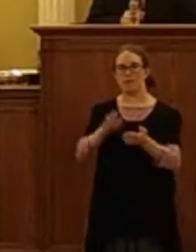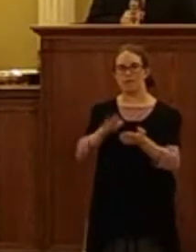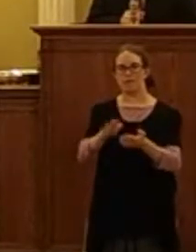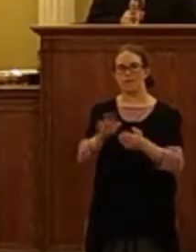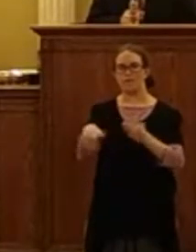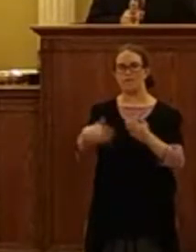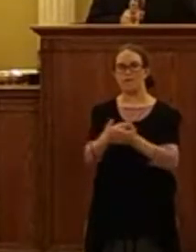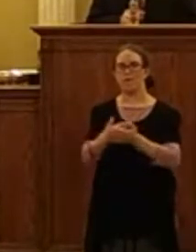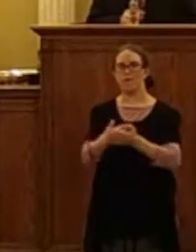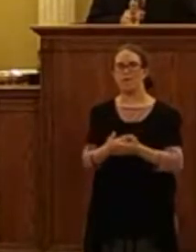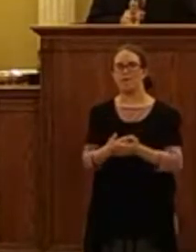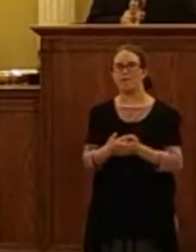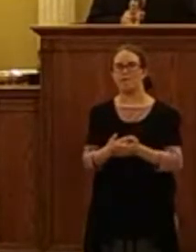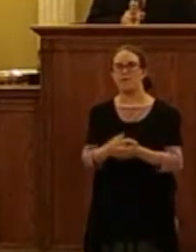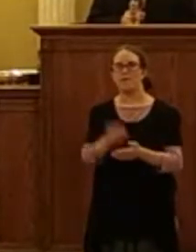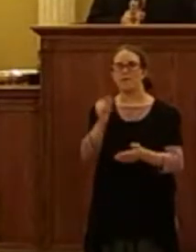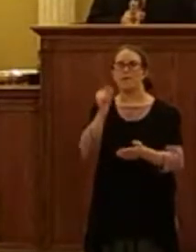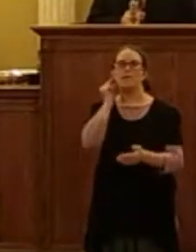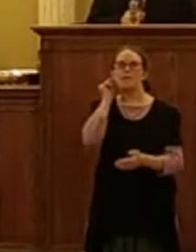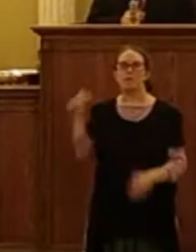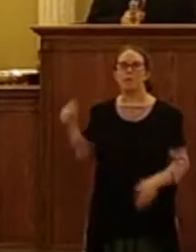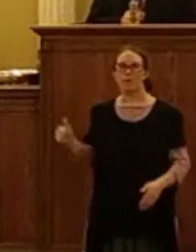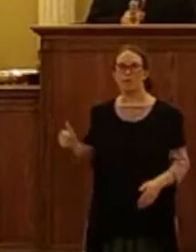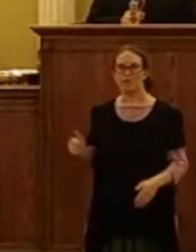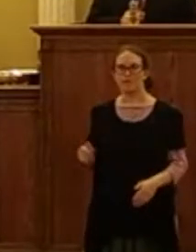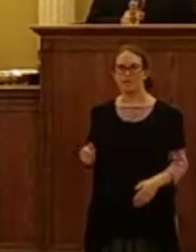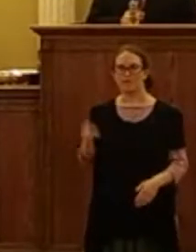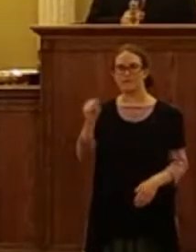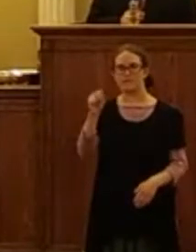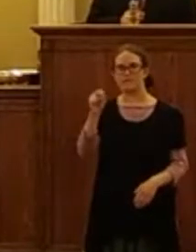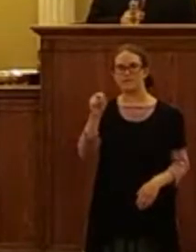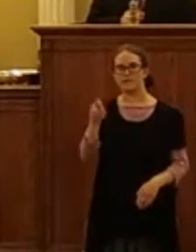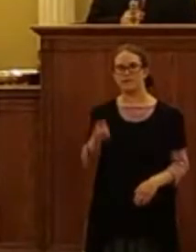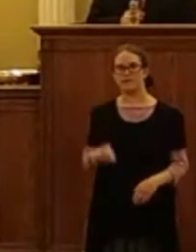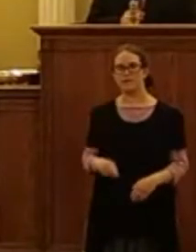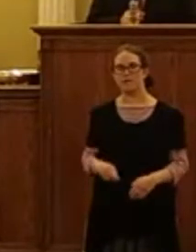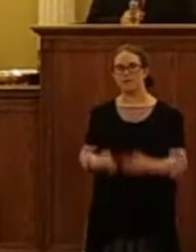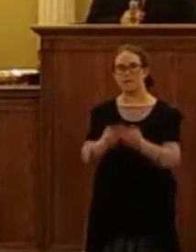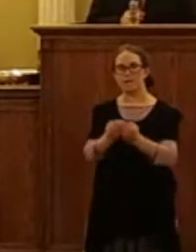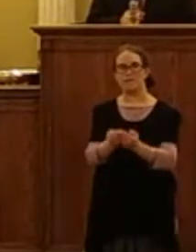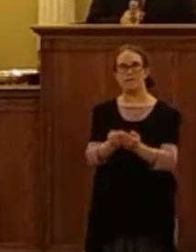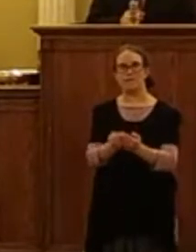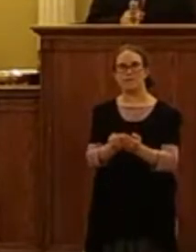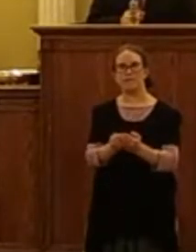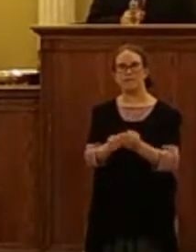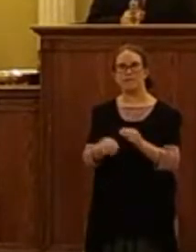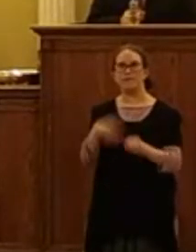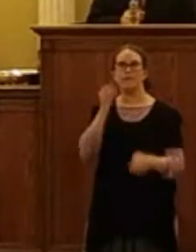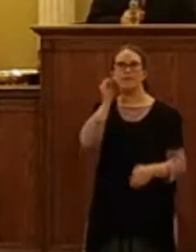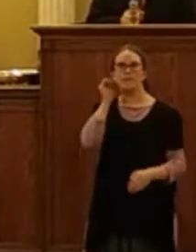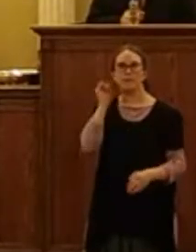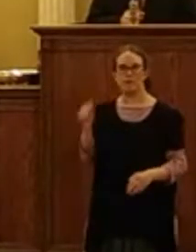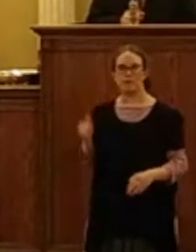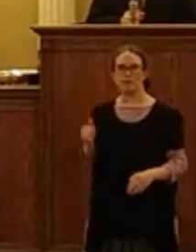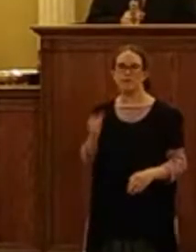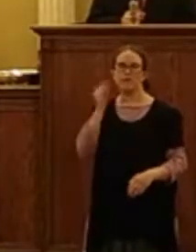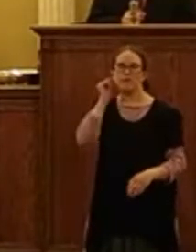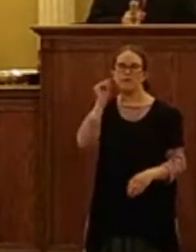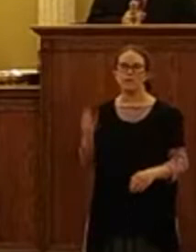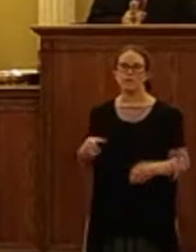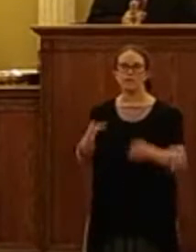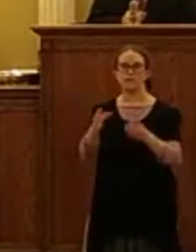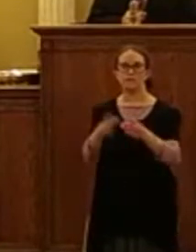all, which had the golden censer and the ark of the covenant overlaid round about with gold, wherein was the golden